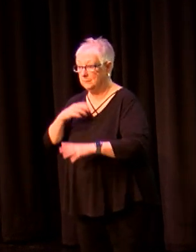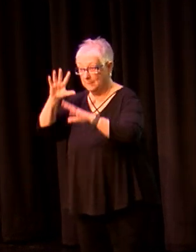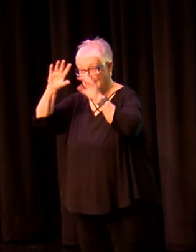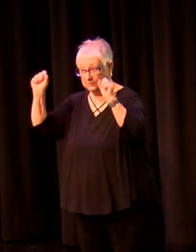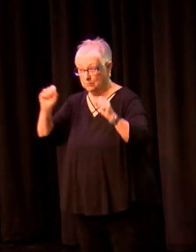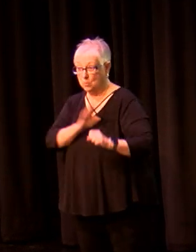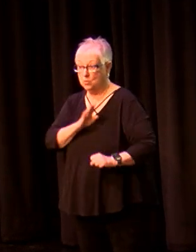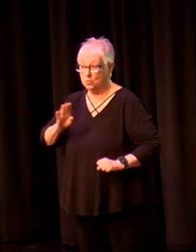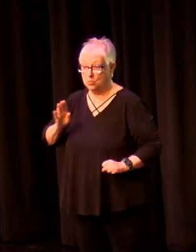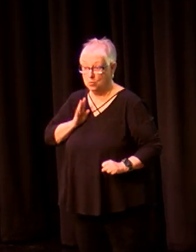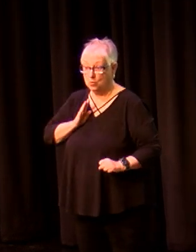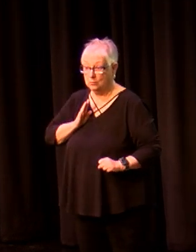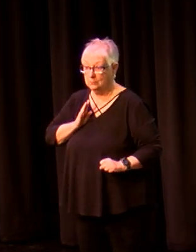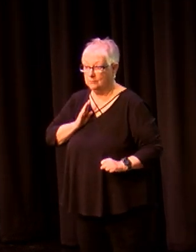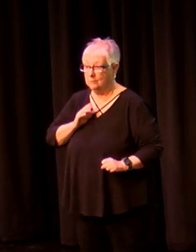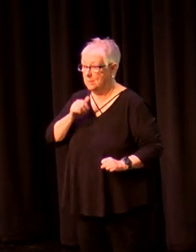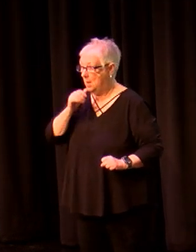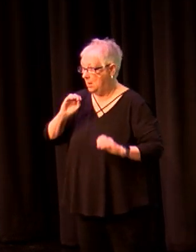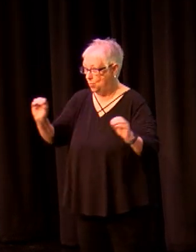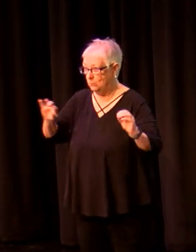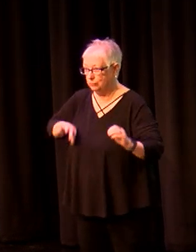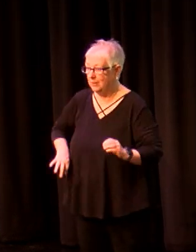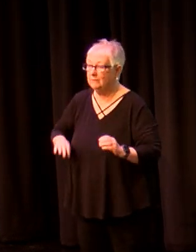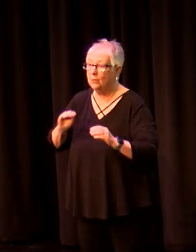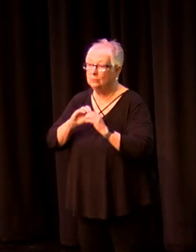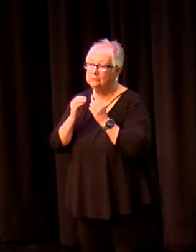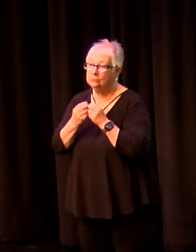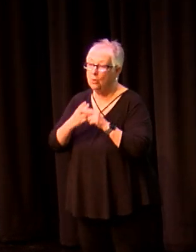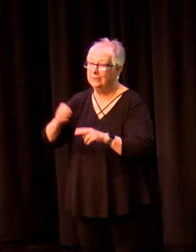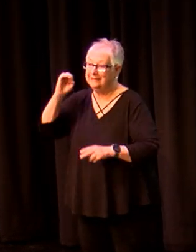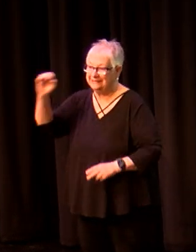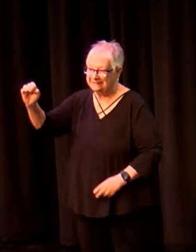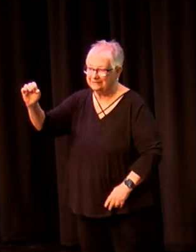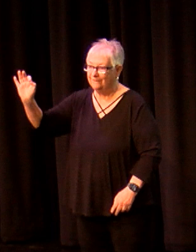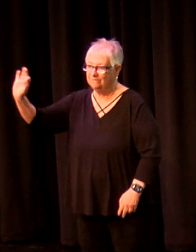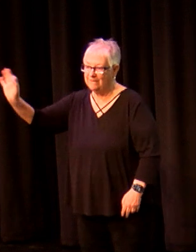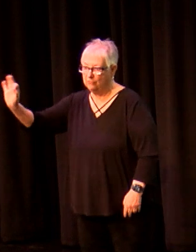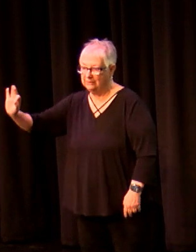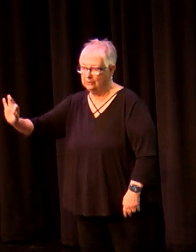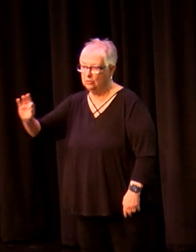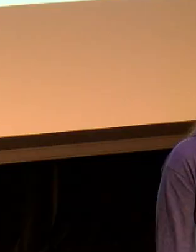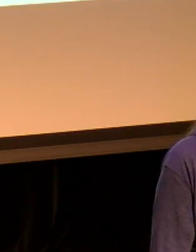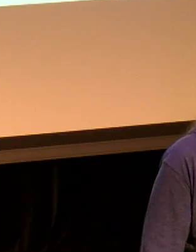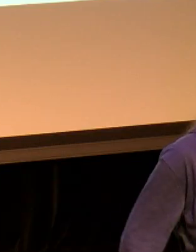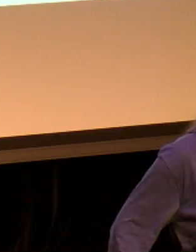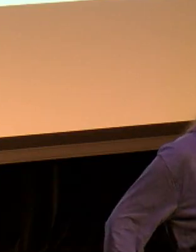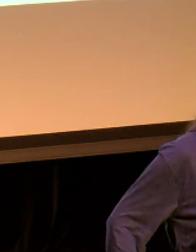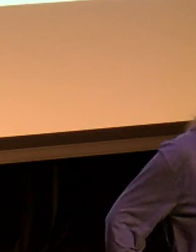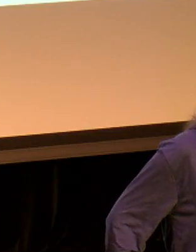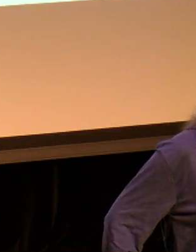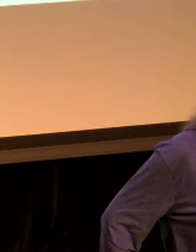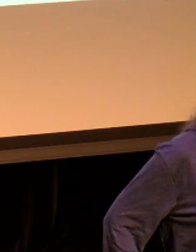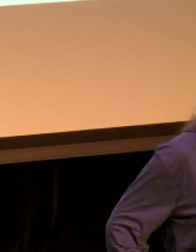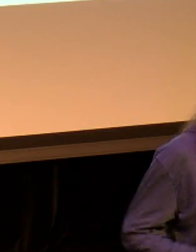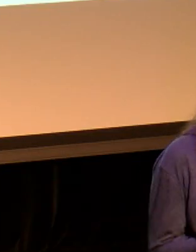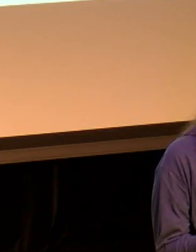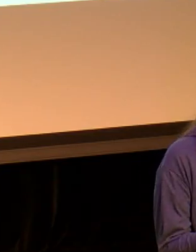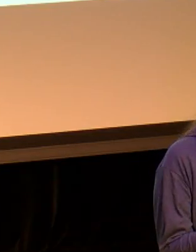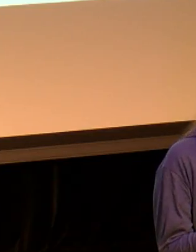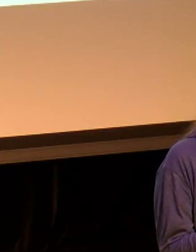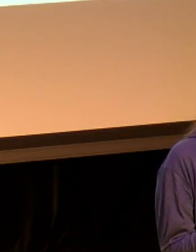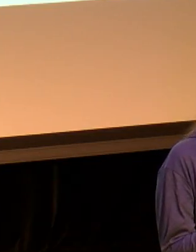Frederick Rising. East Frederick Rising is a citizen-based, volunteer, nonprofit organization of people who care about the future of